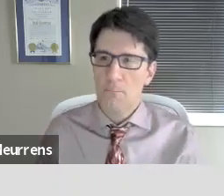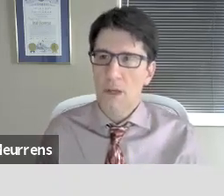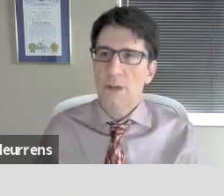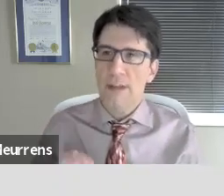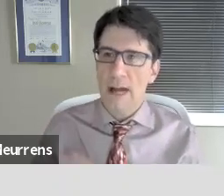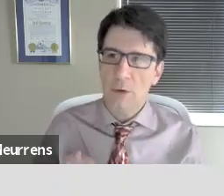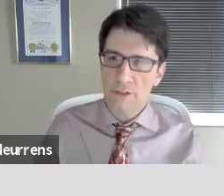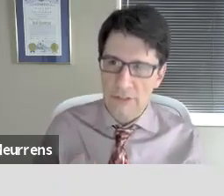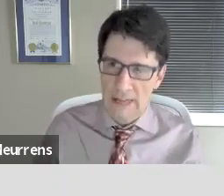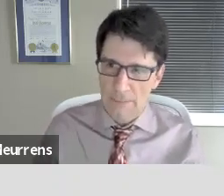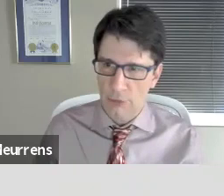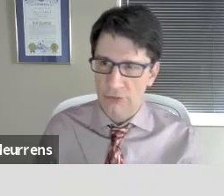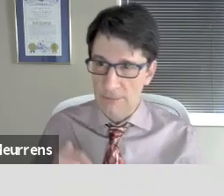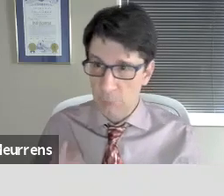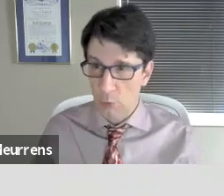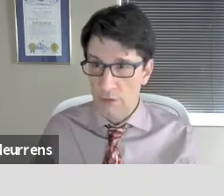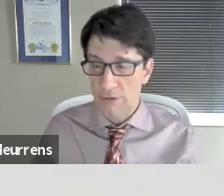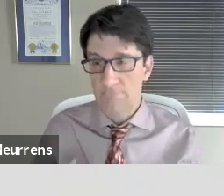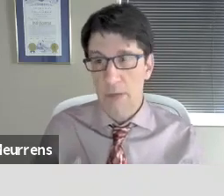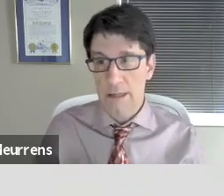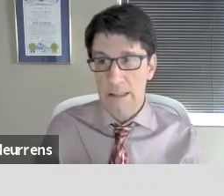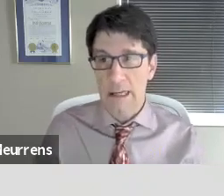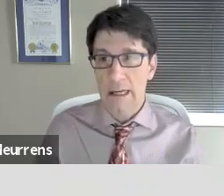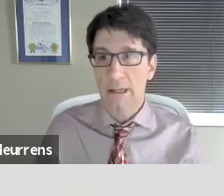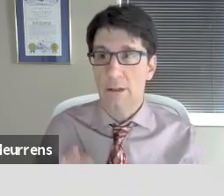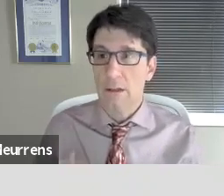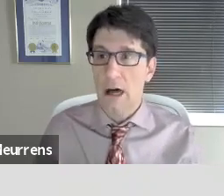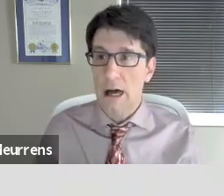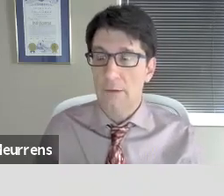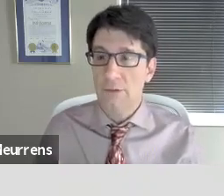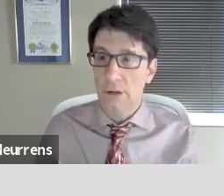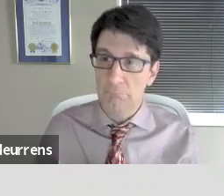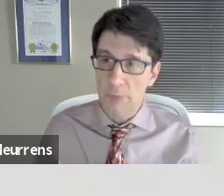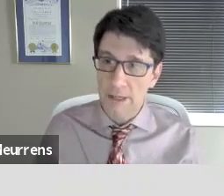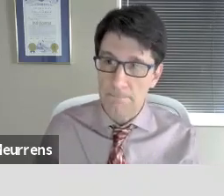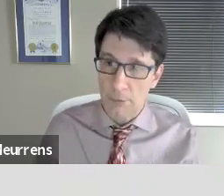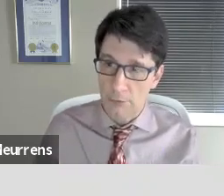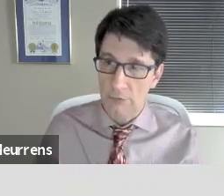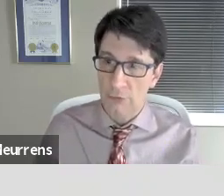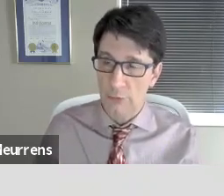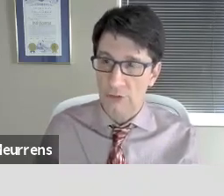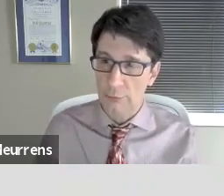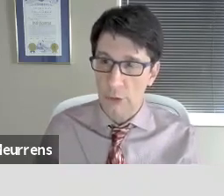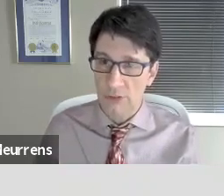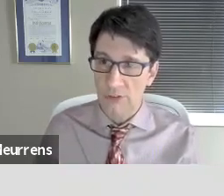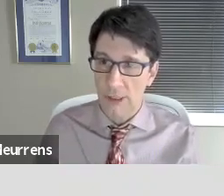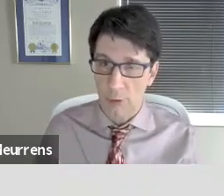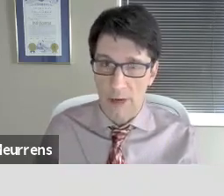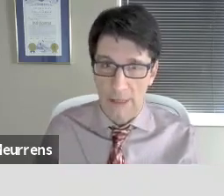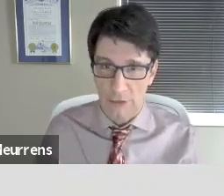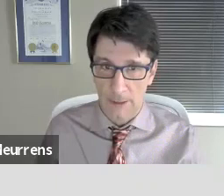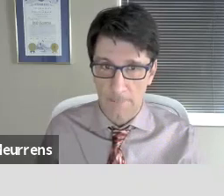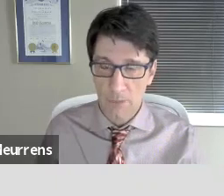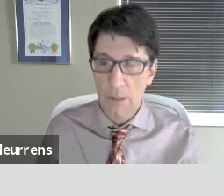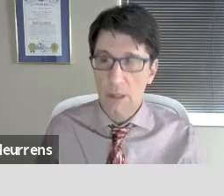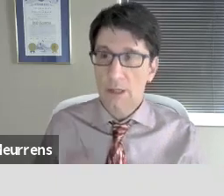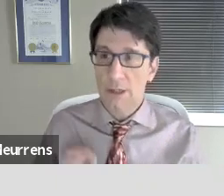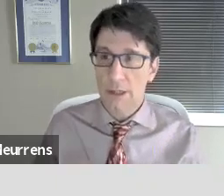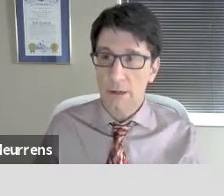So now that we've established the importance of Medicaid in the lives of many persons with disabilities in